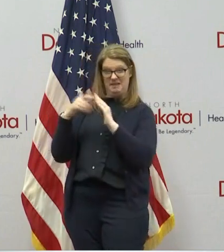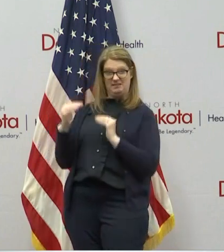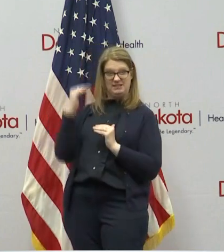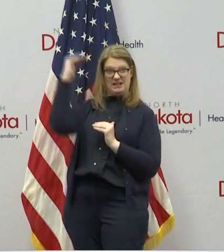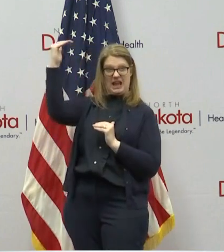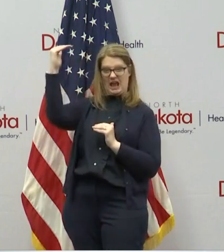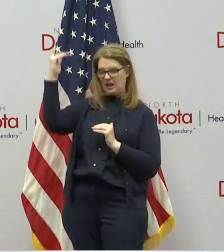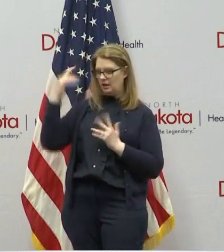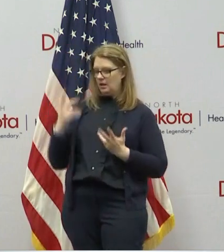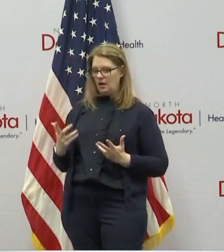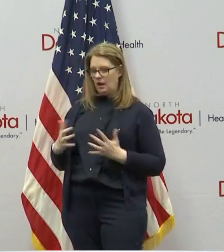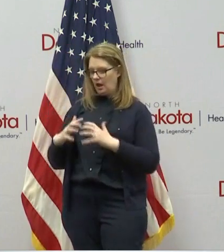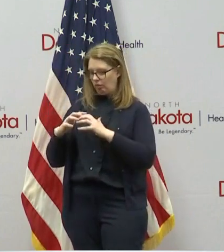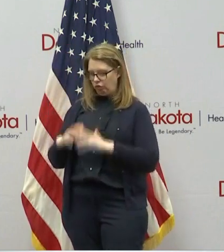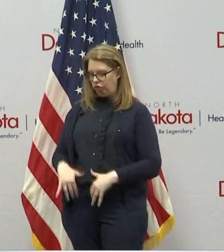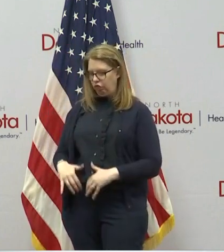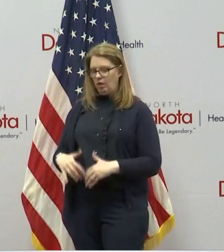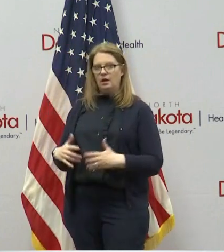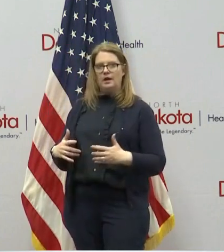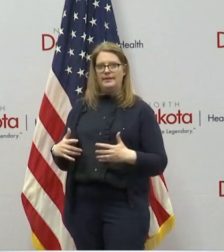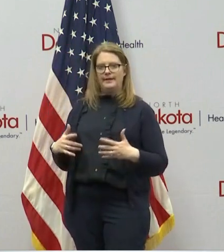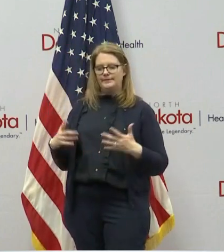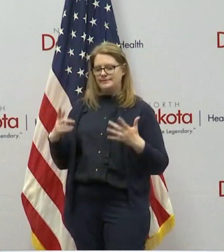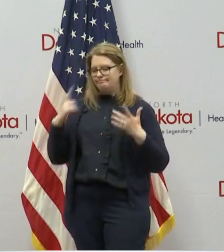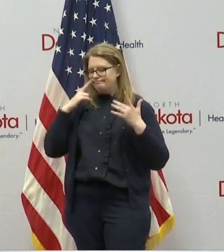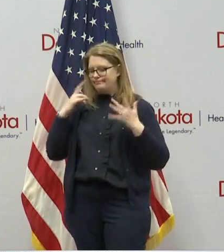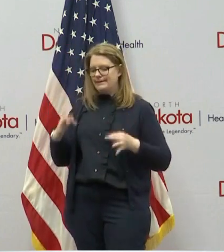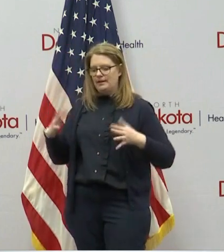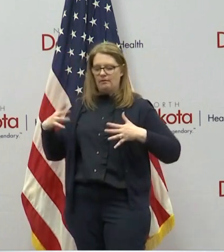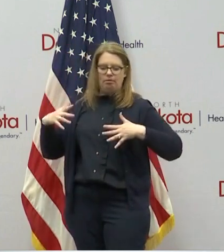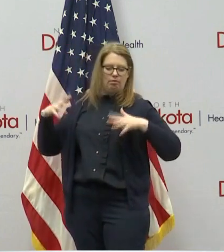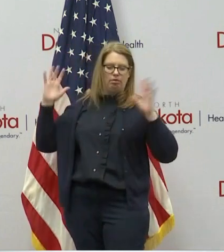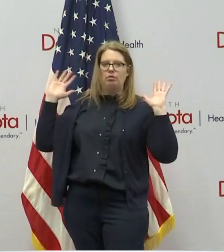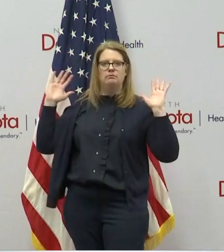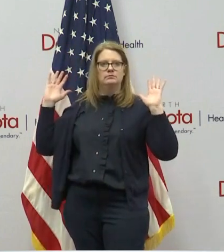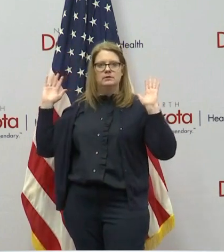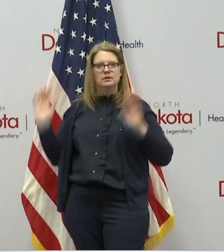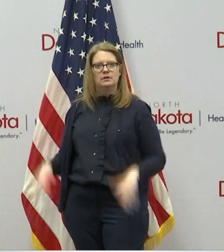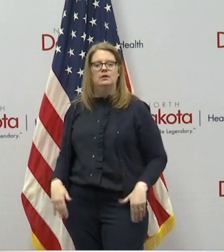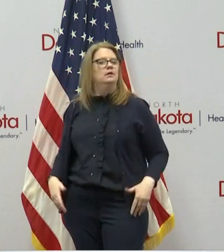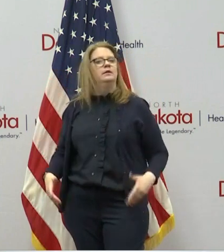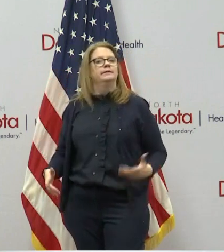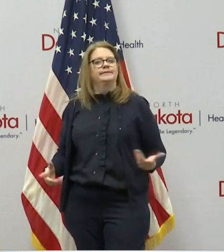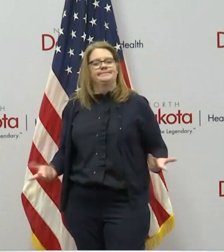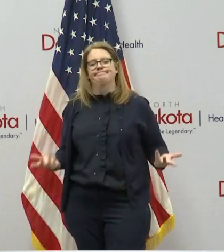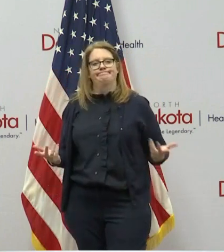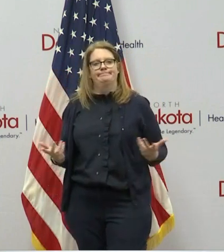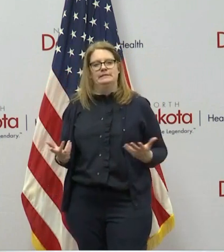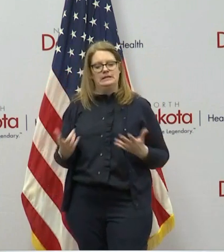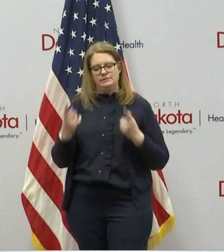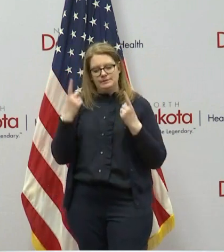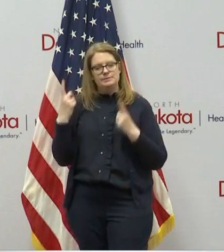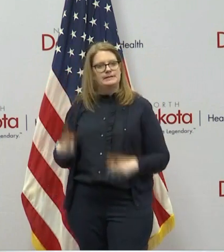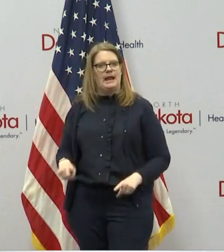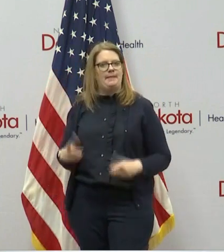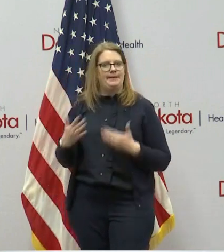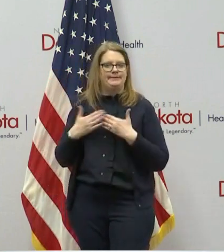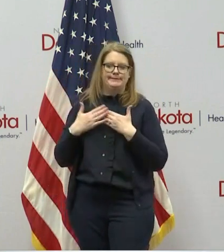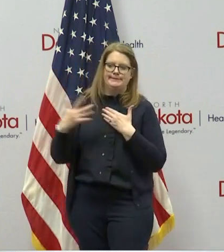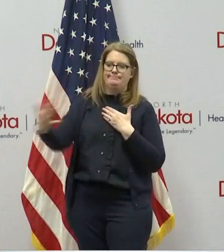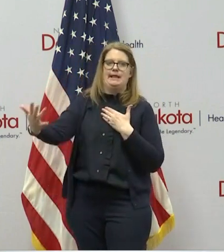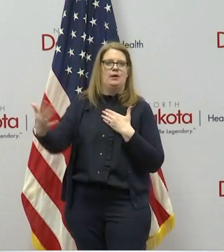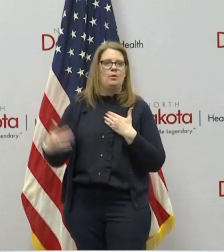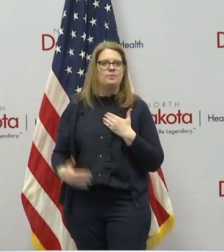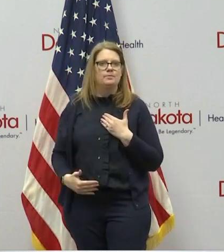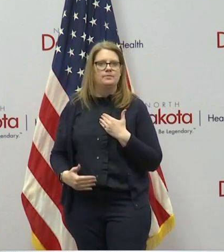and they just gave up. They just threw up their hands and said, whatever, you know, I mean, I guess the disease will roll out as it will. And you've